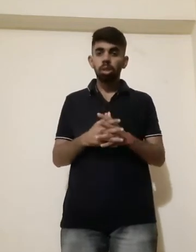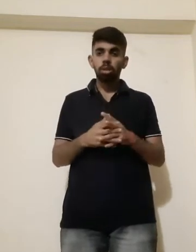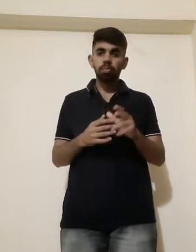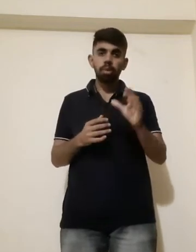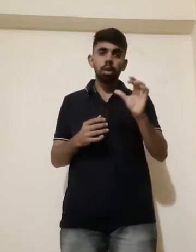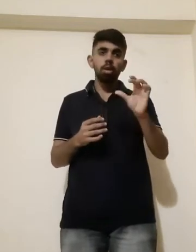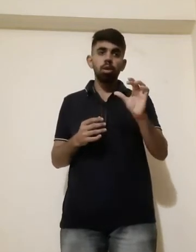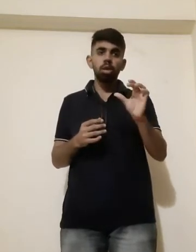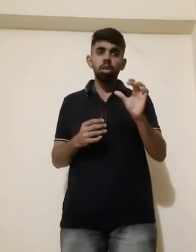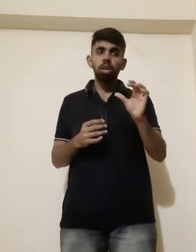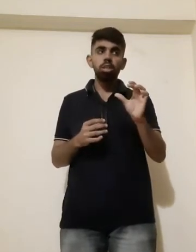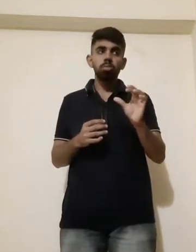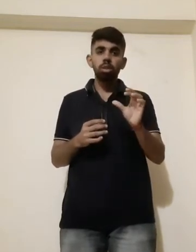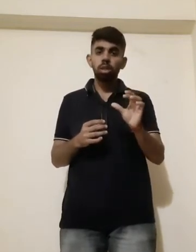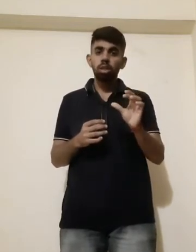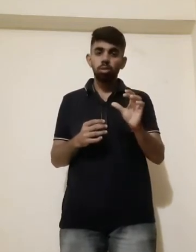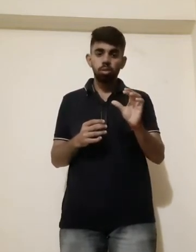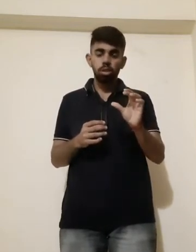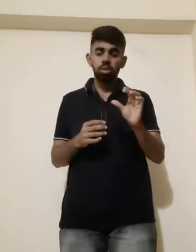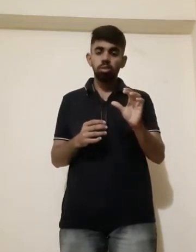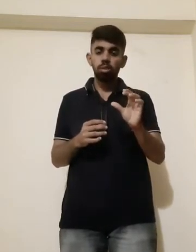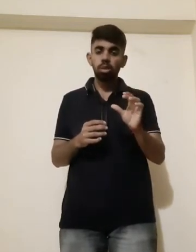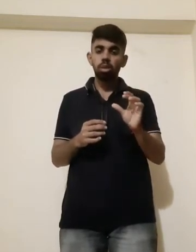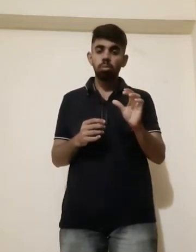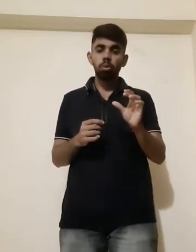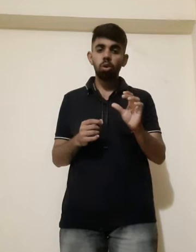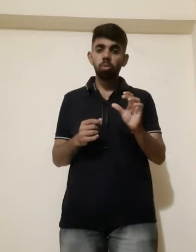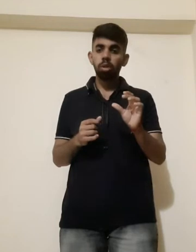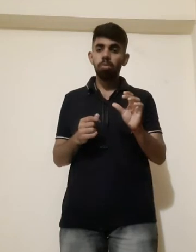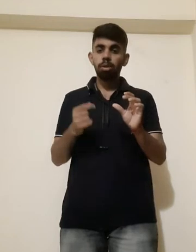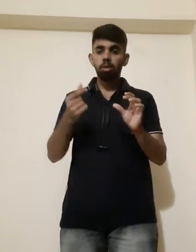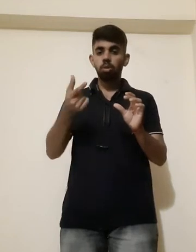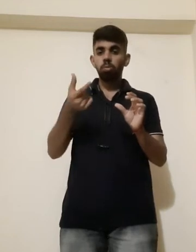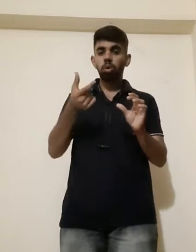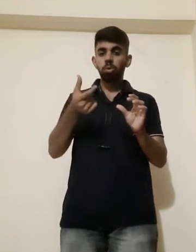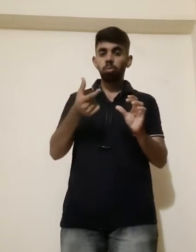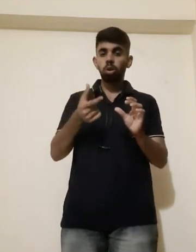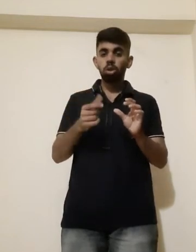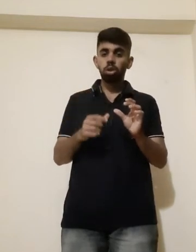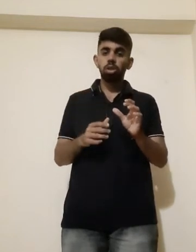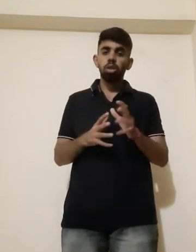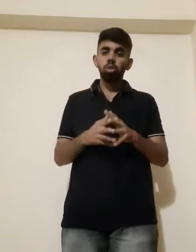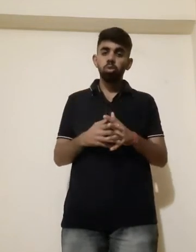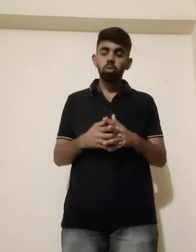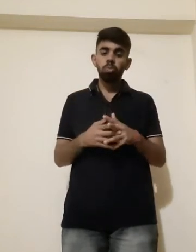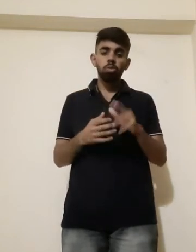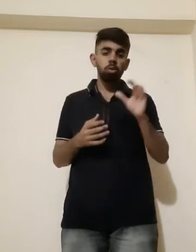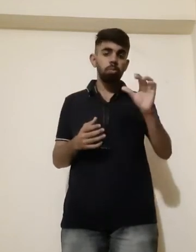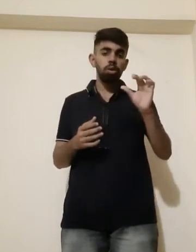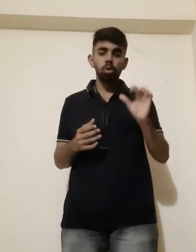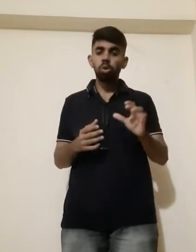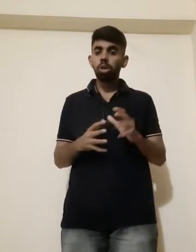method, it is method is a block of element or lot of block used to perform particular